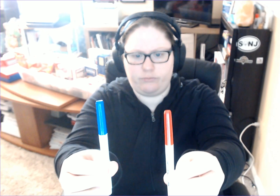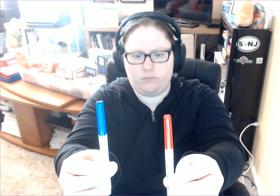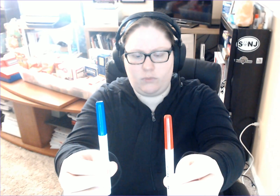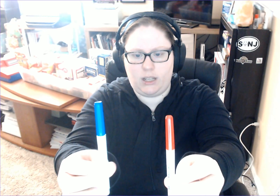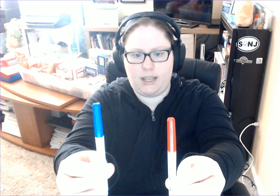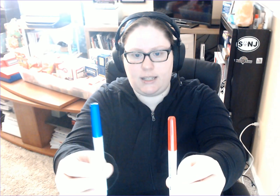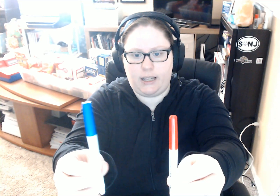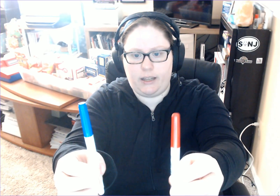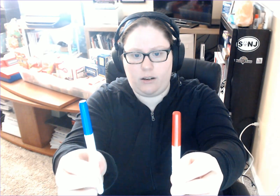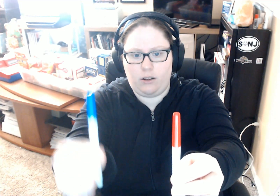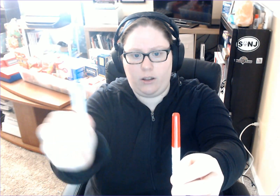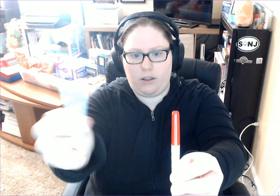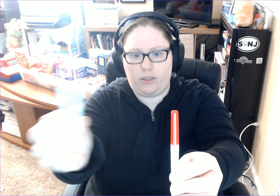Is it this one